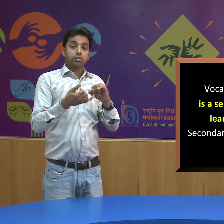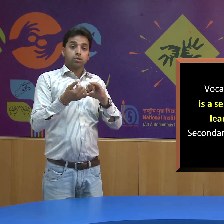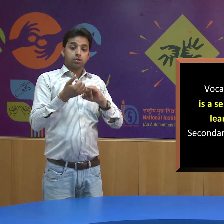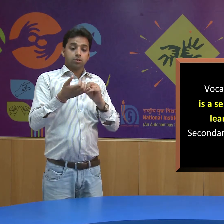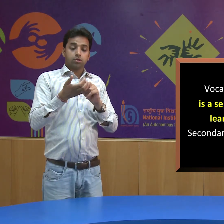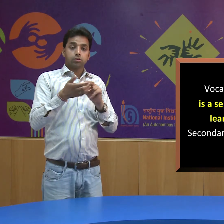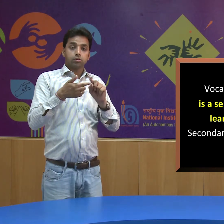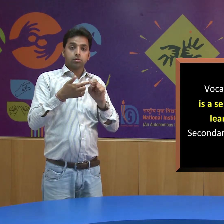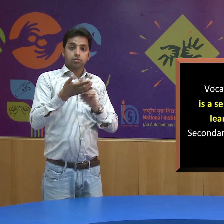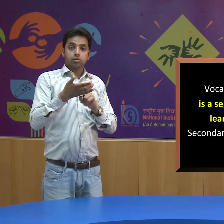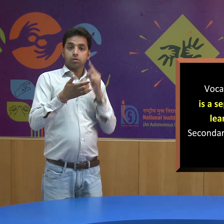like 10+2 level.